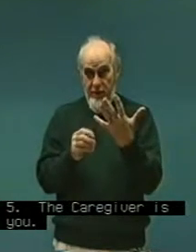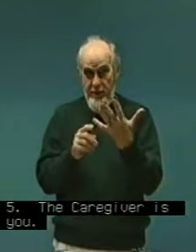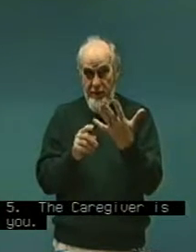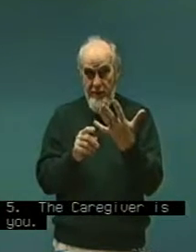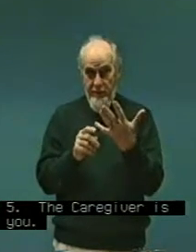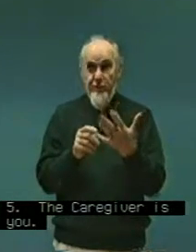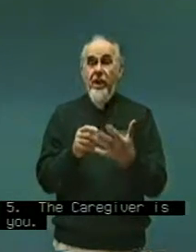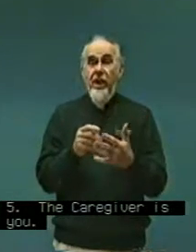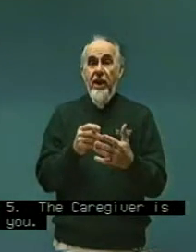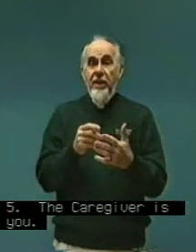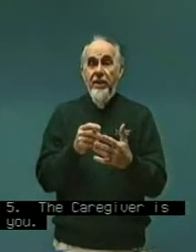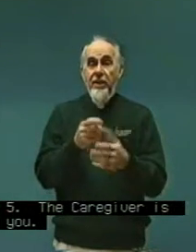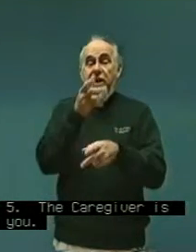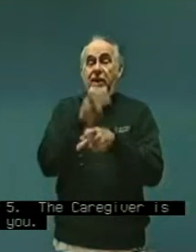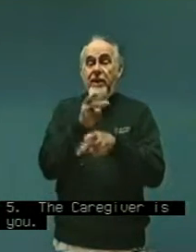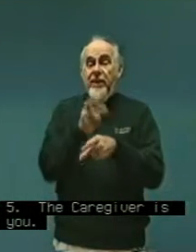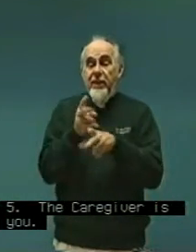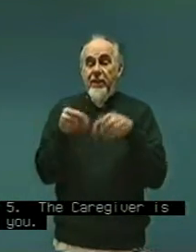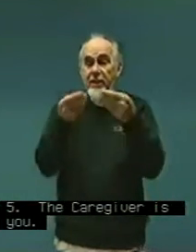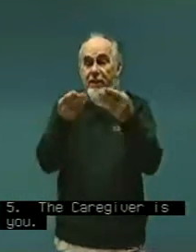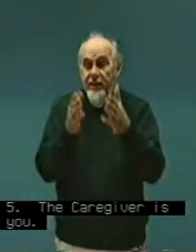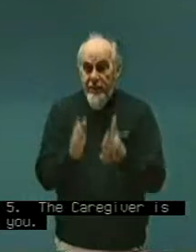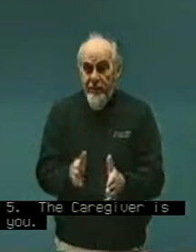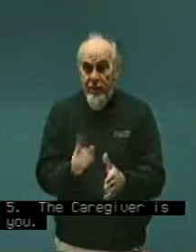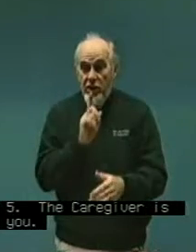The caregiver is you.